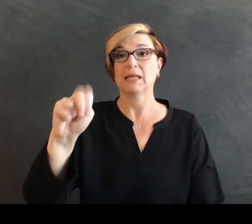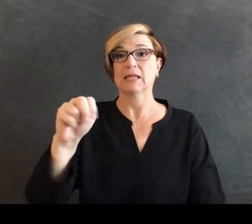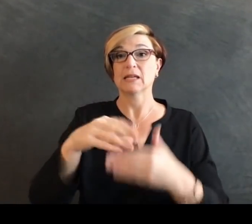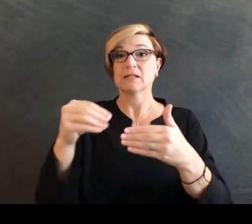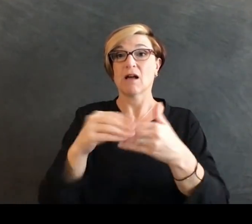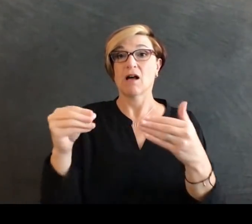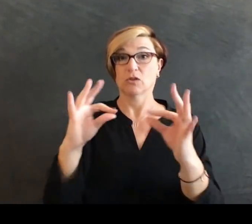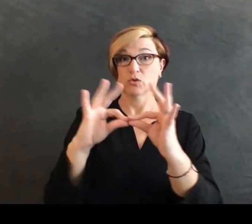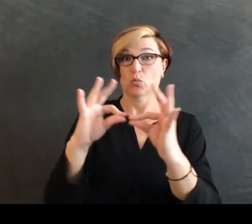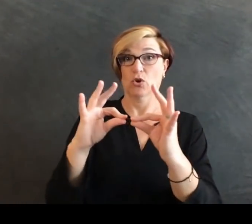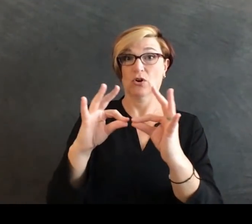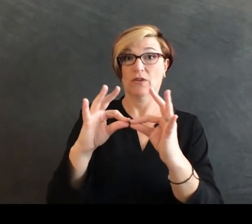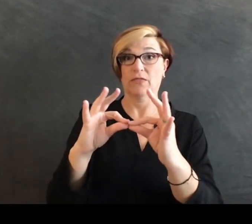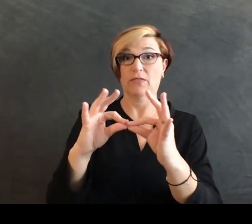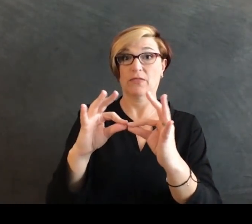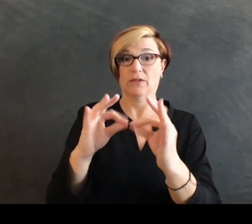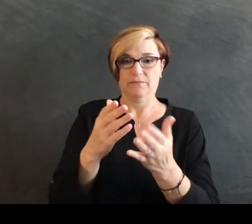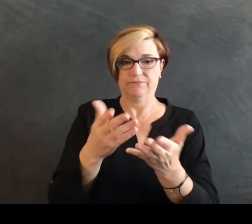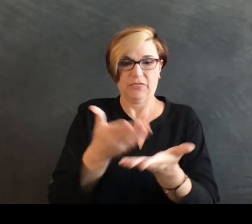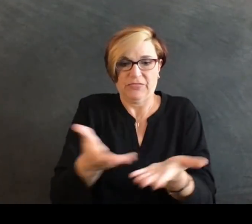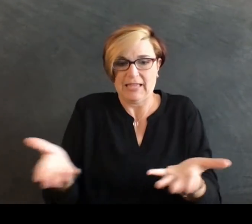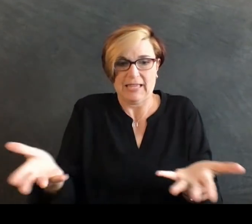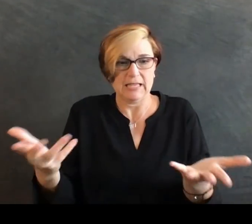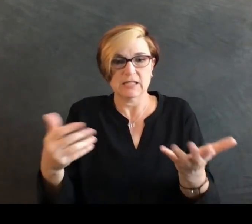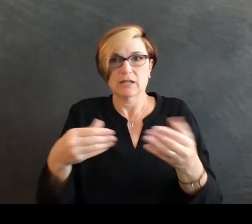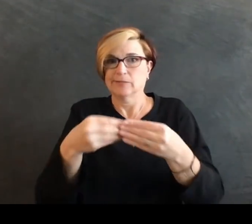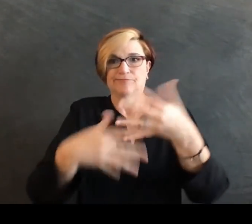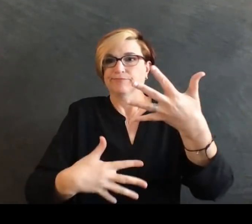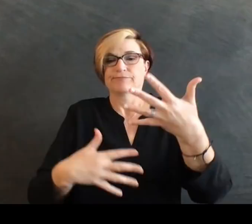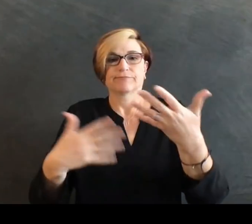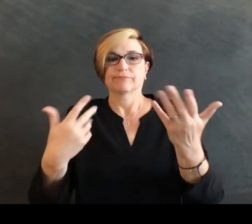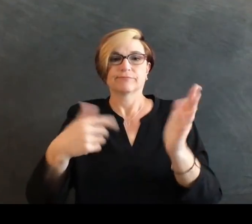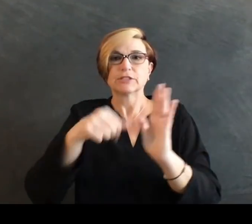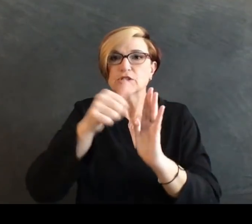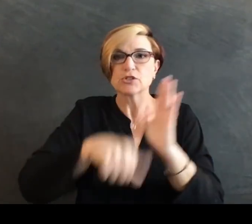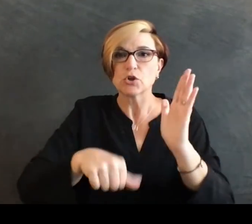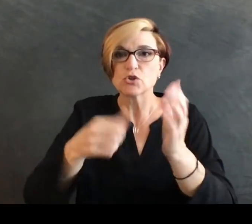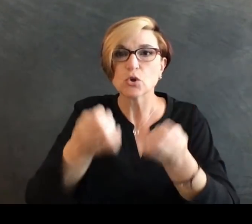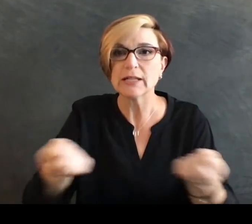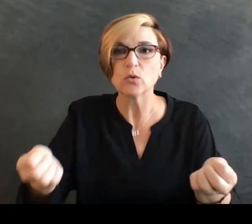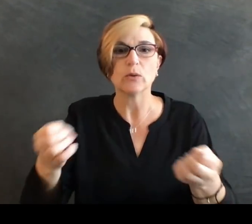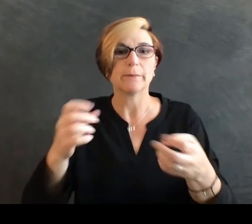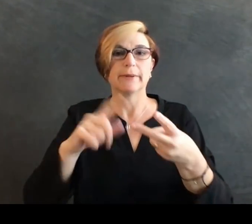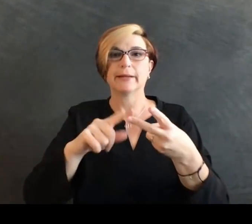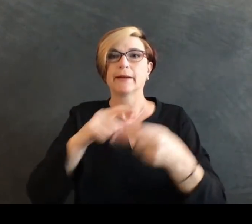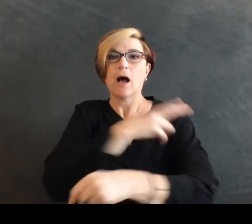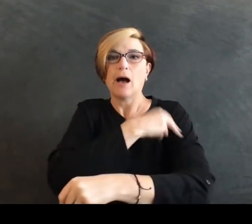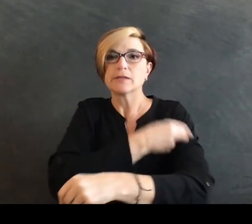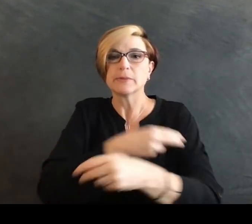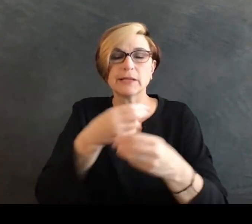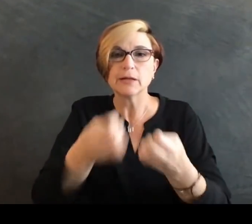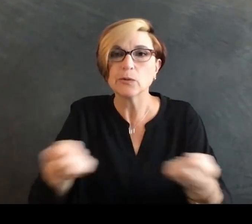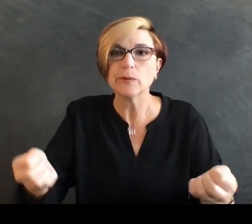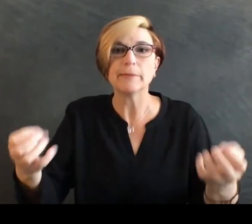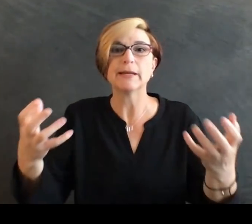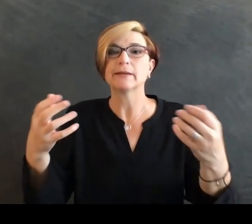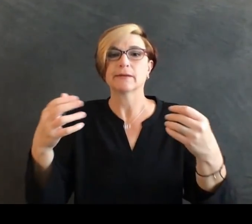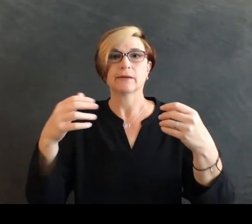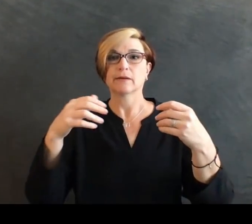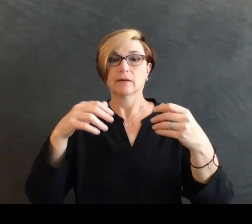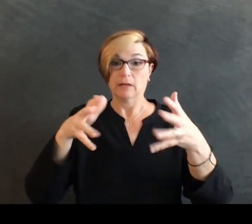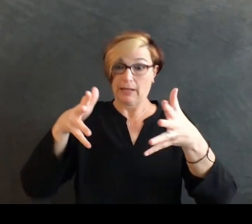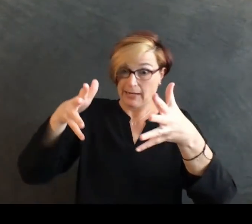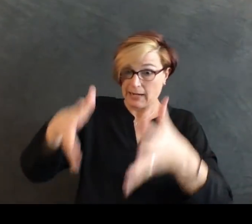of things, of surgical and medical and hospital things to Italy.